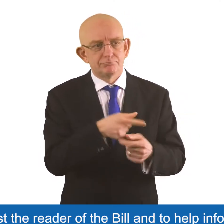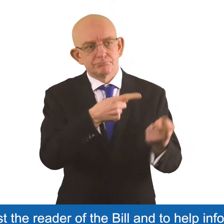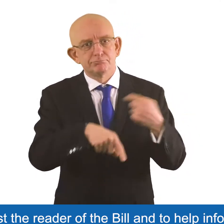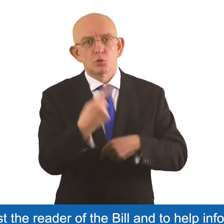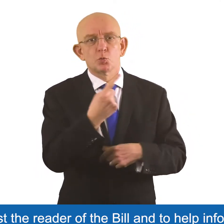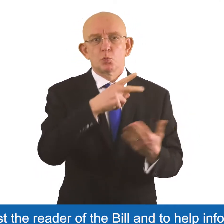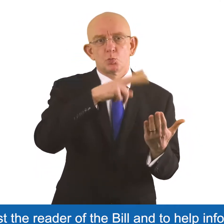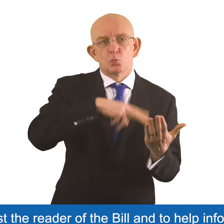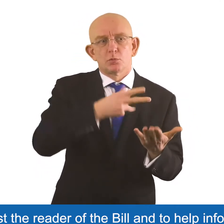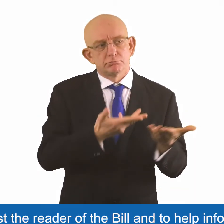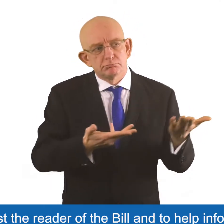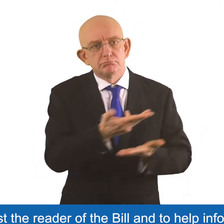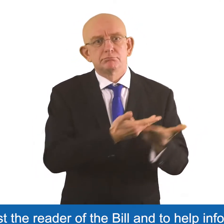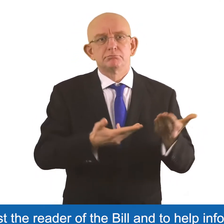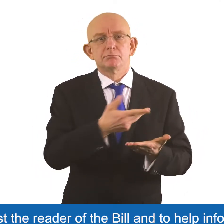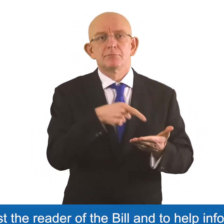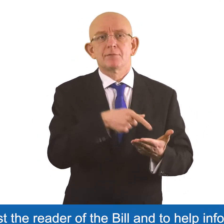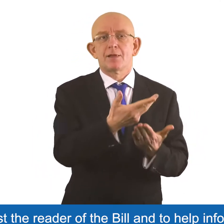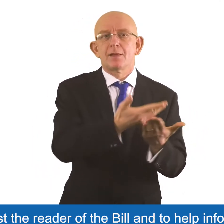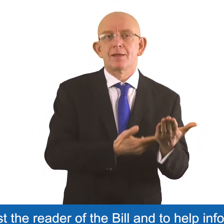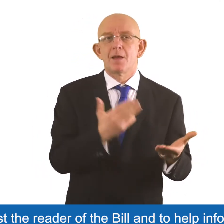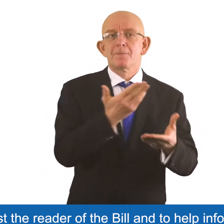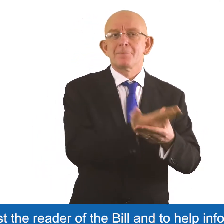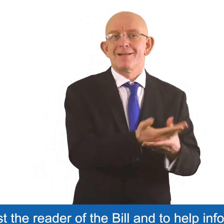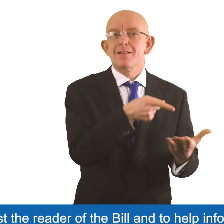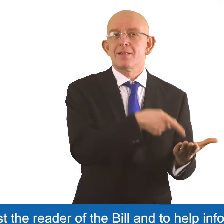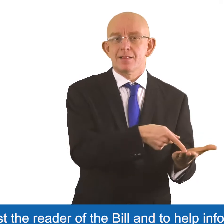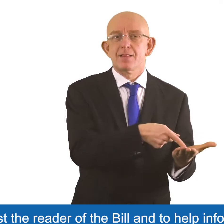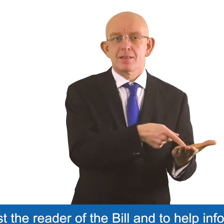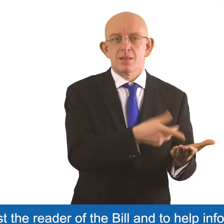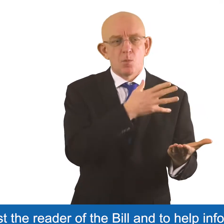In order to assist the reader of the bill and to help inform debate on it.